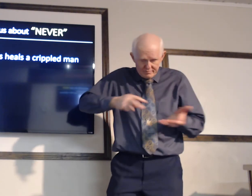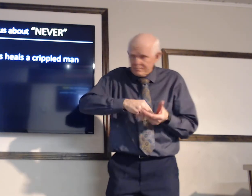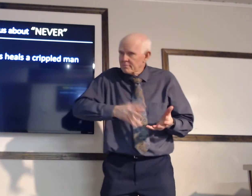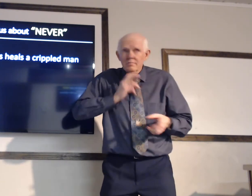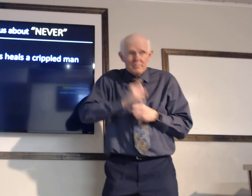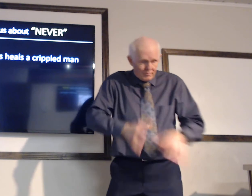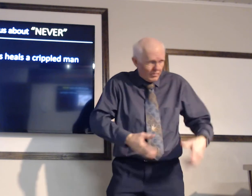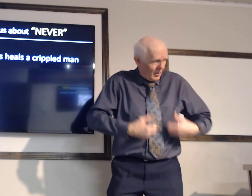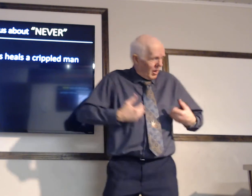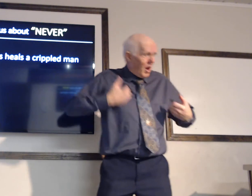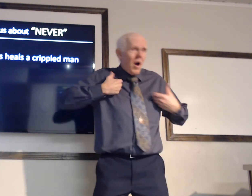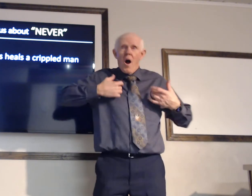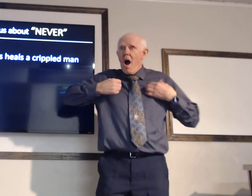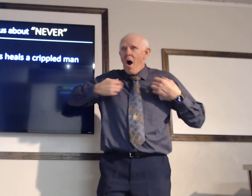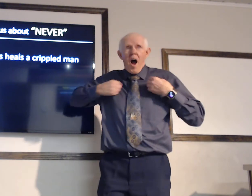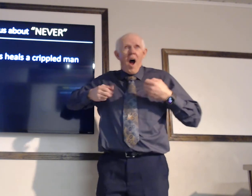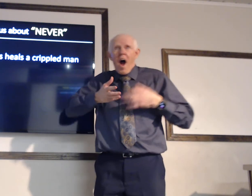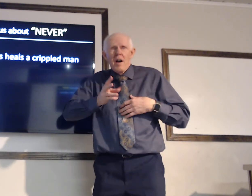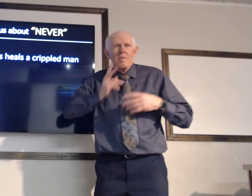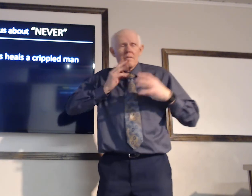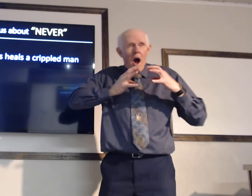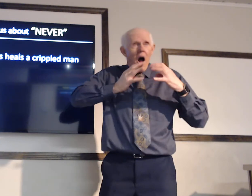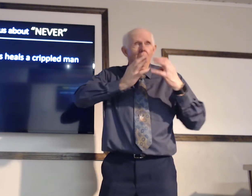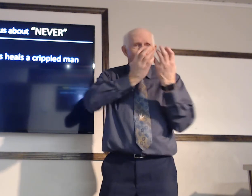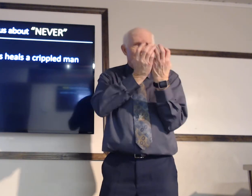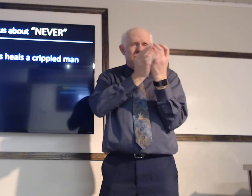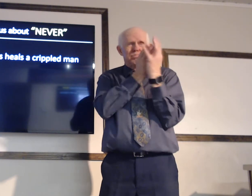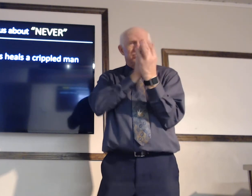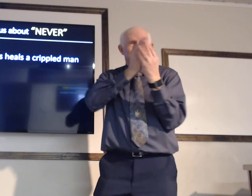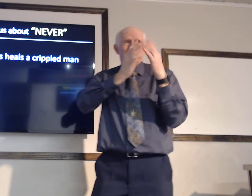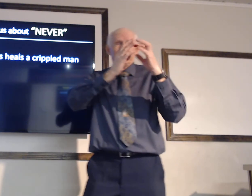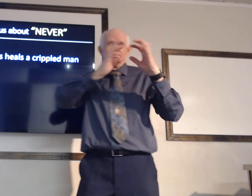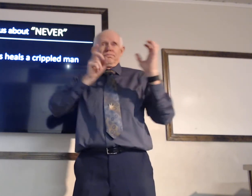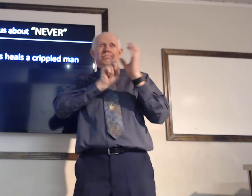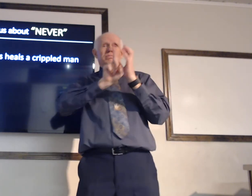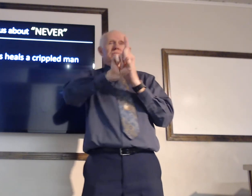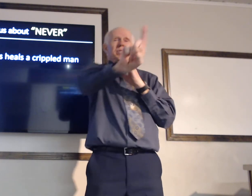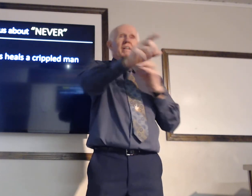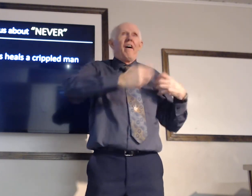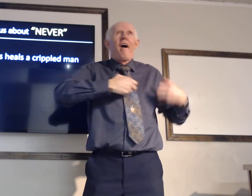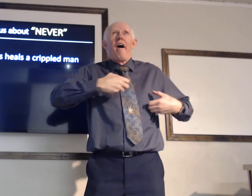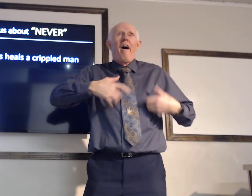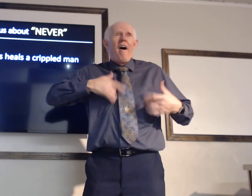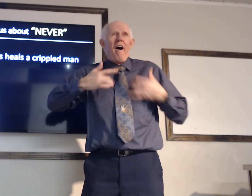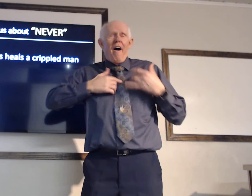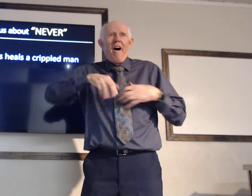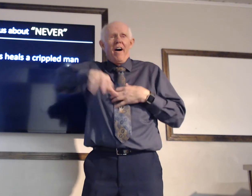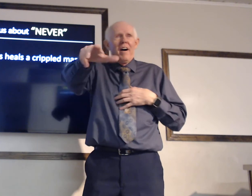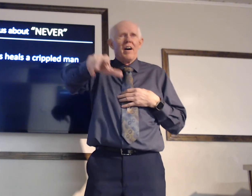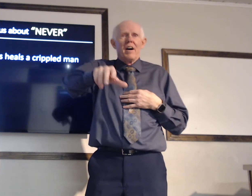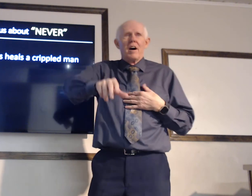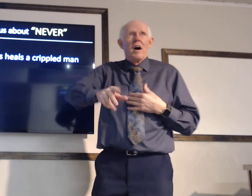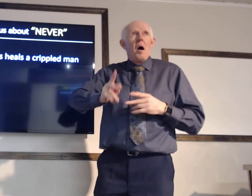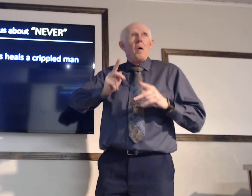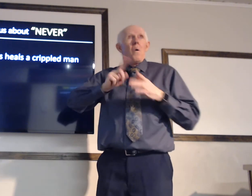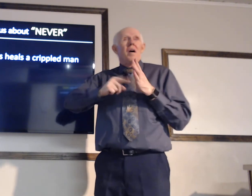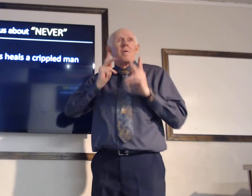up and he was healed. He began to walk through the crowd. He was excited.